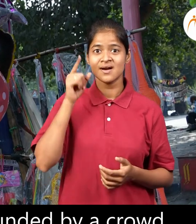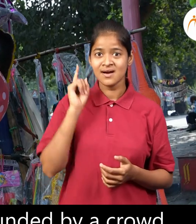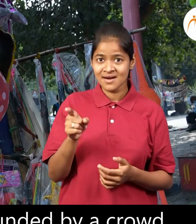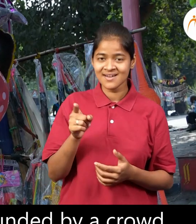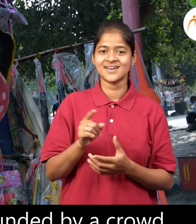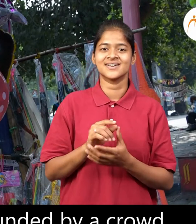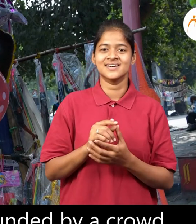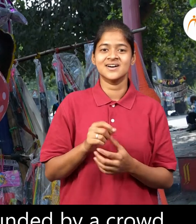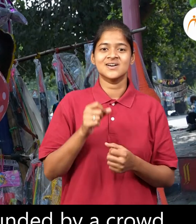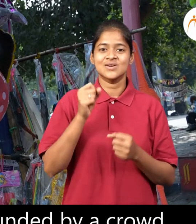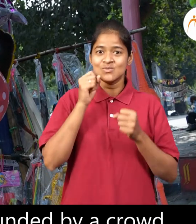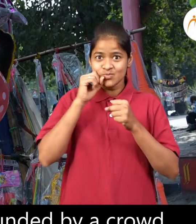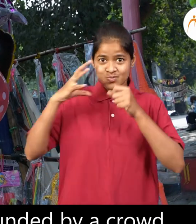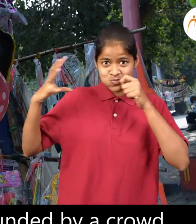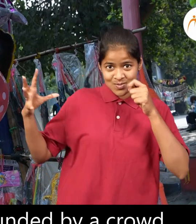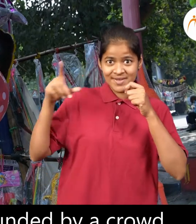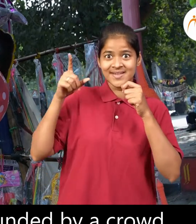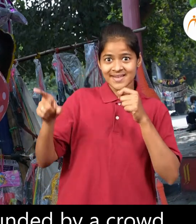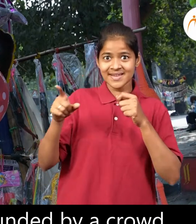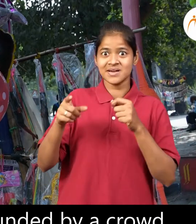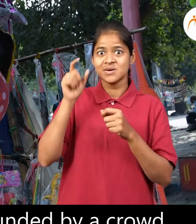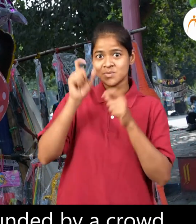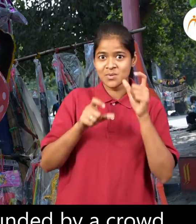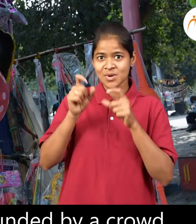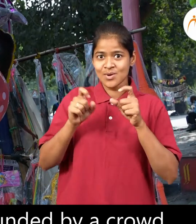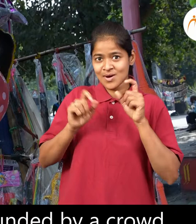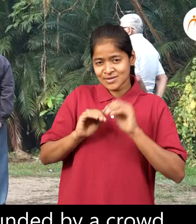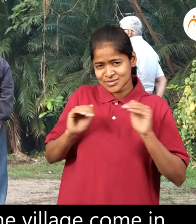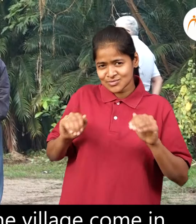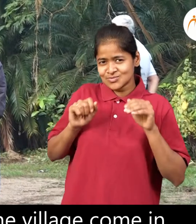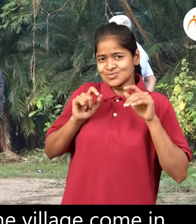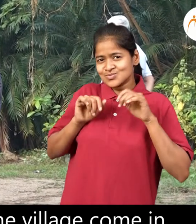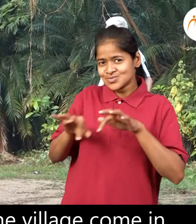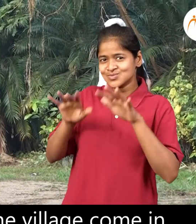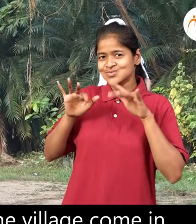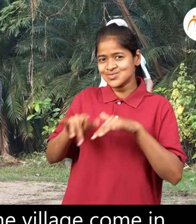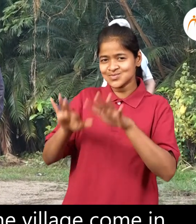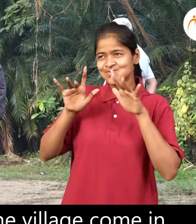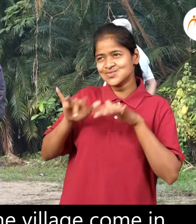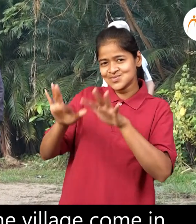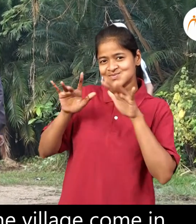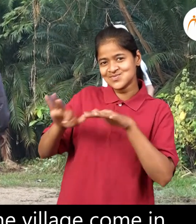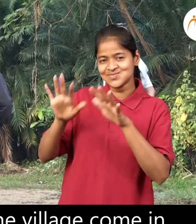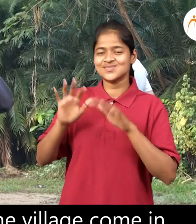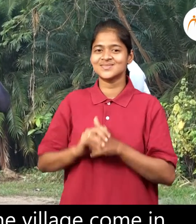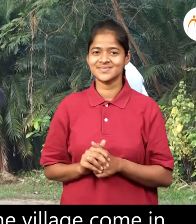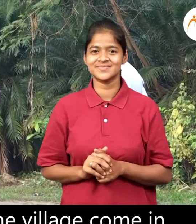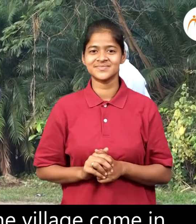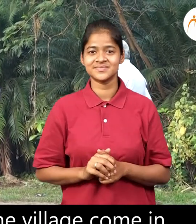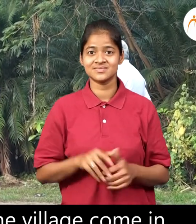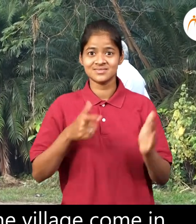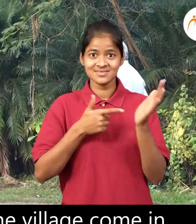surrounded by a crowd of small children the people from the village come in the